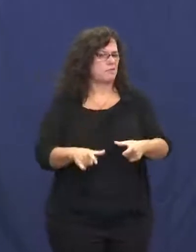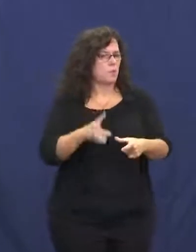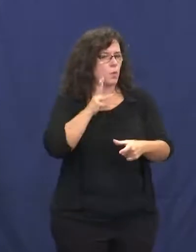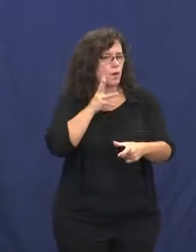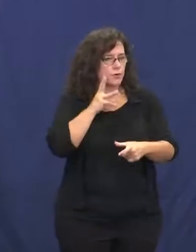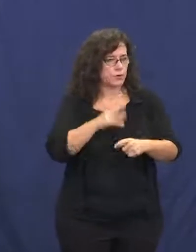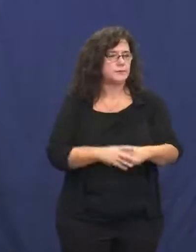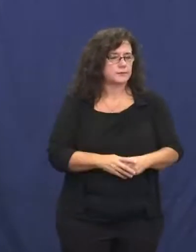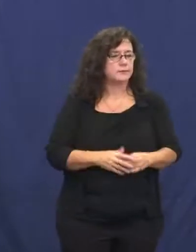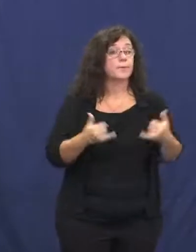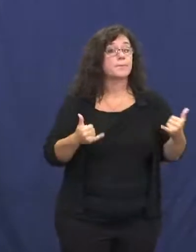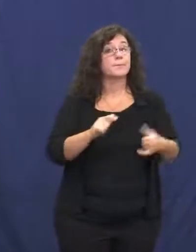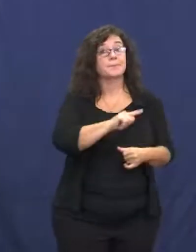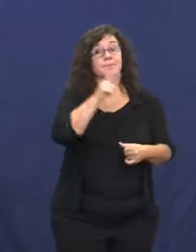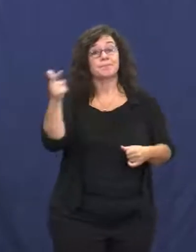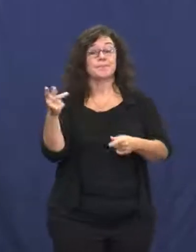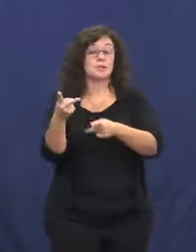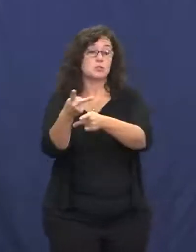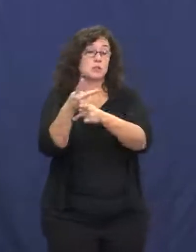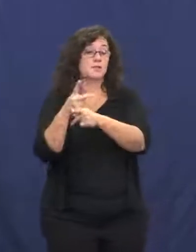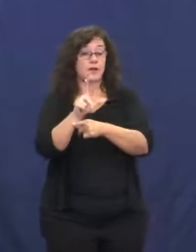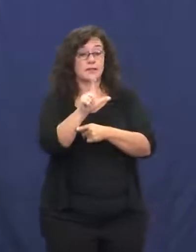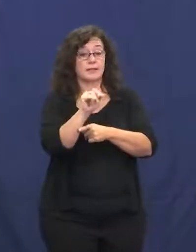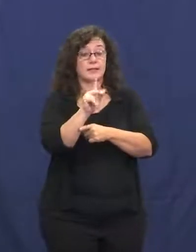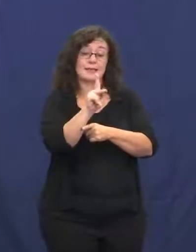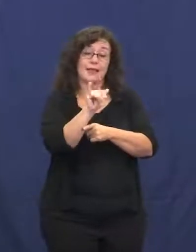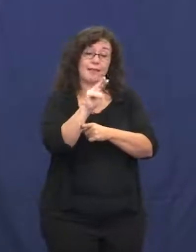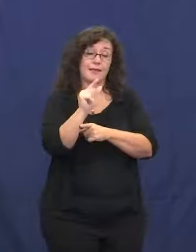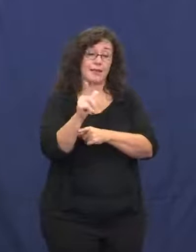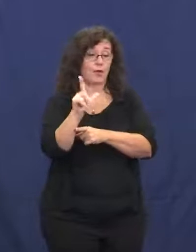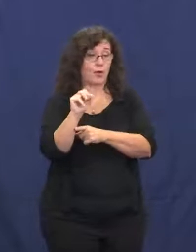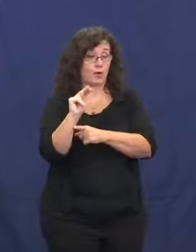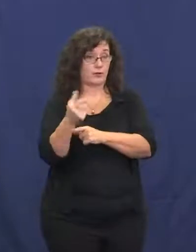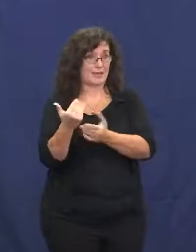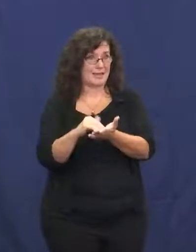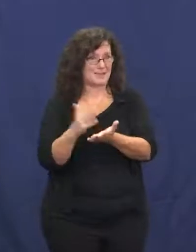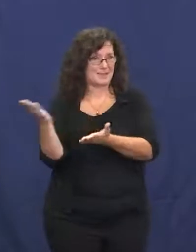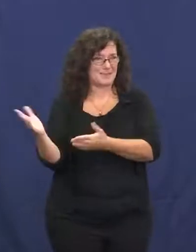that, I will introduce Supervisor Callie Long.